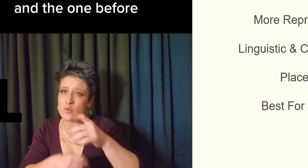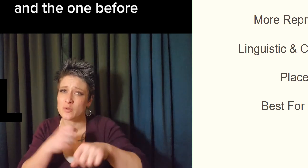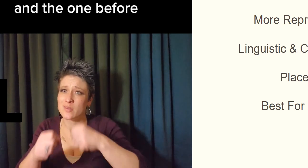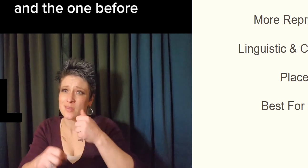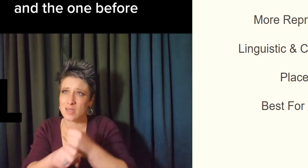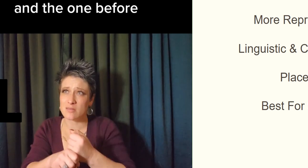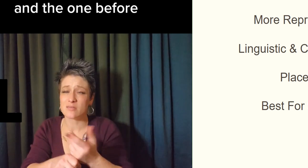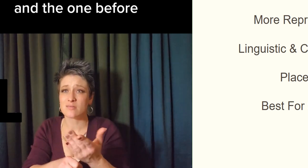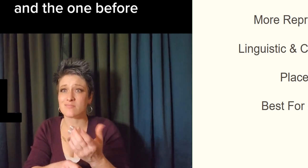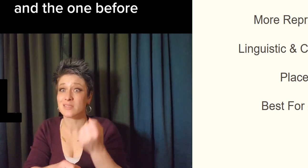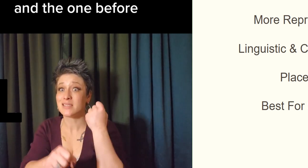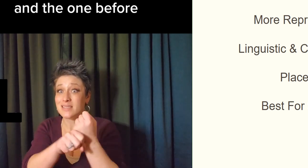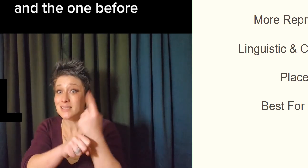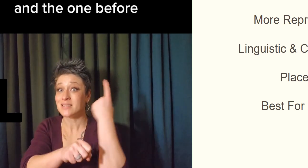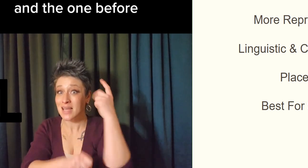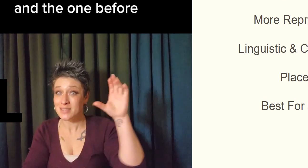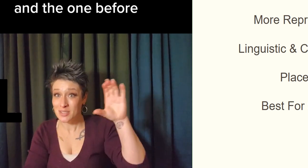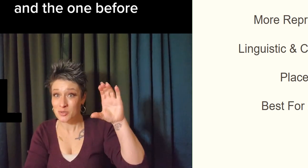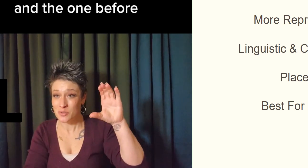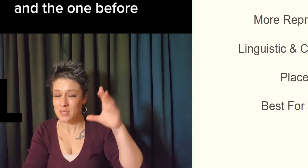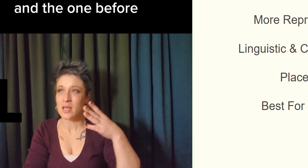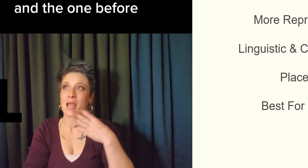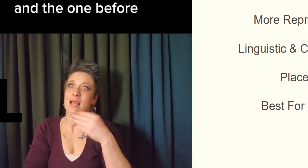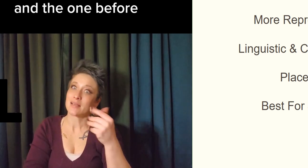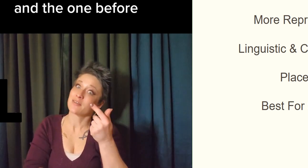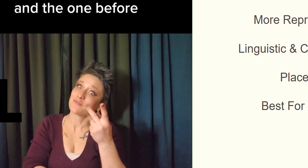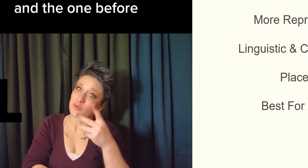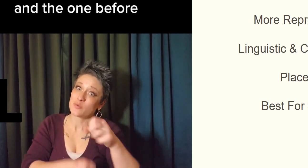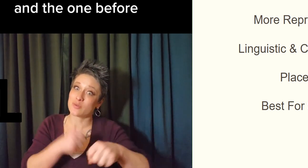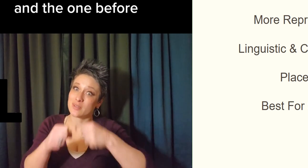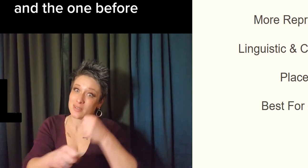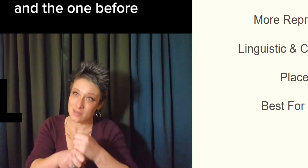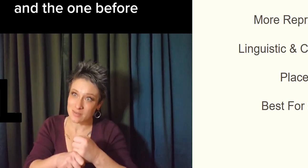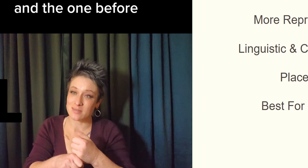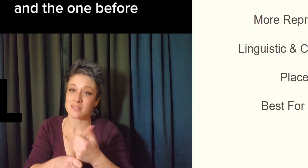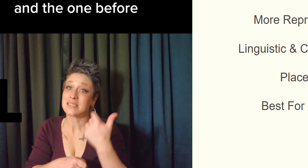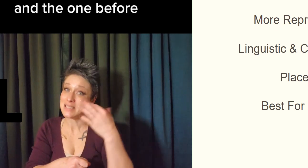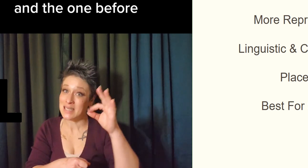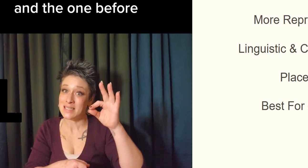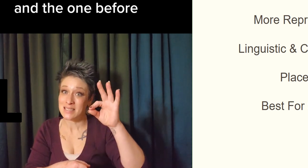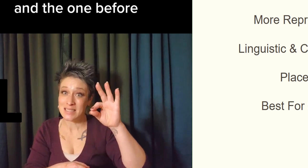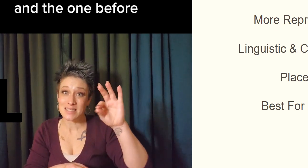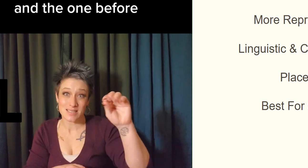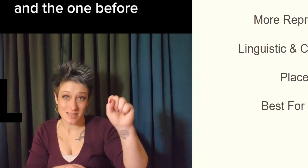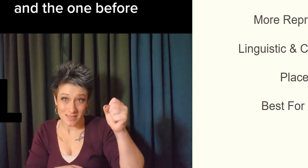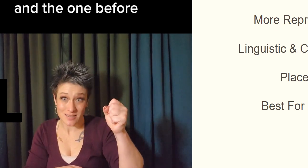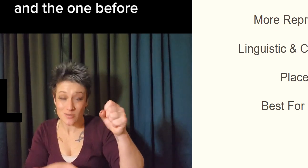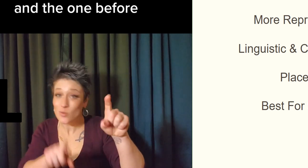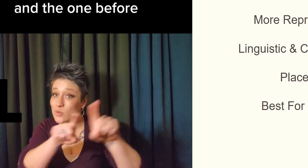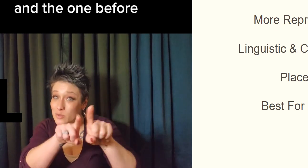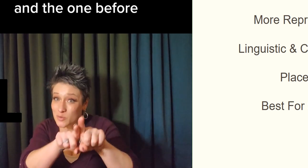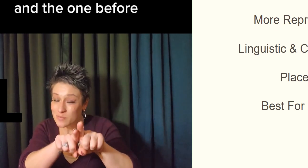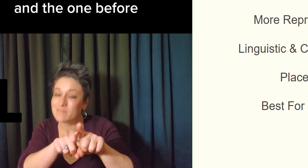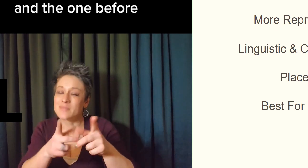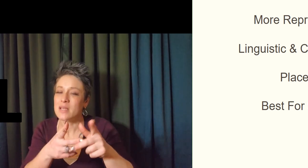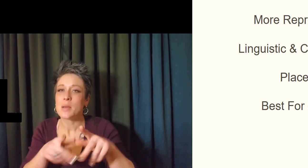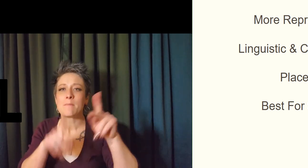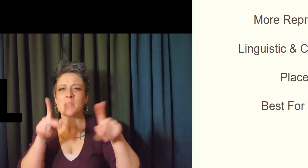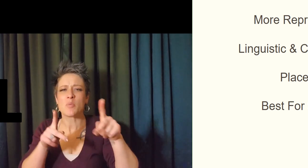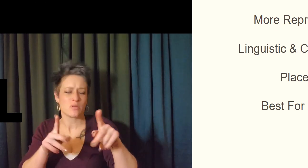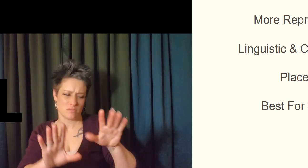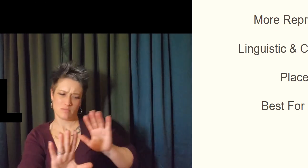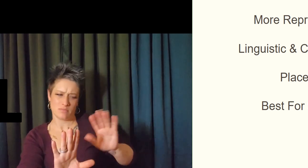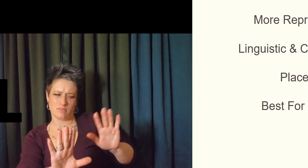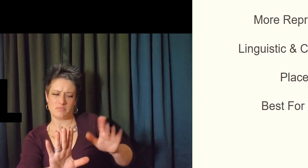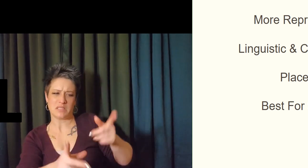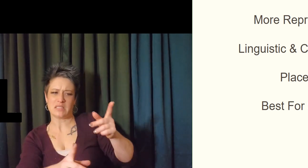But remember, for quite a few years in the last century and the one before,